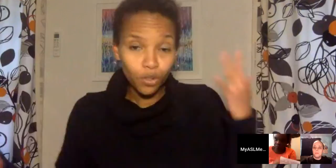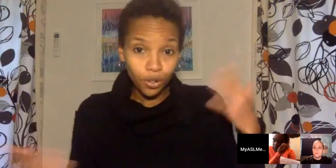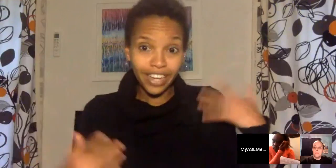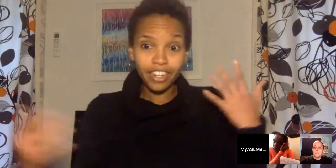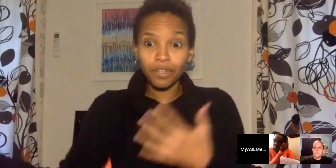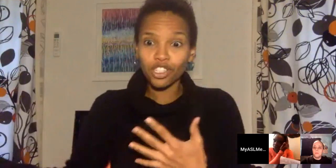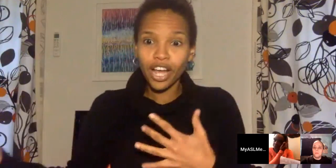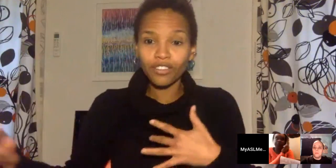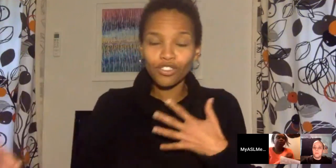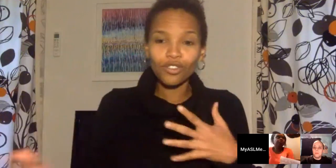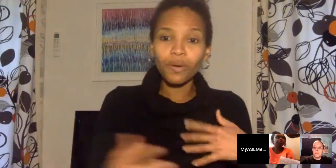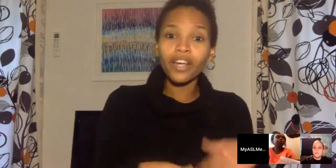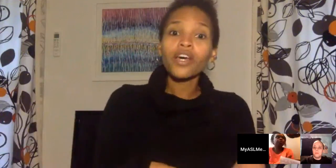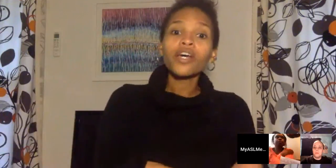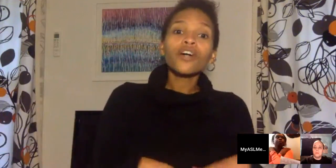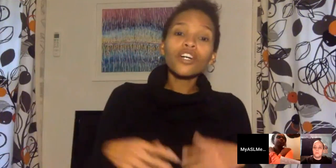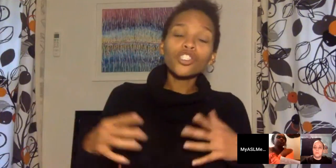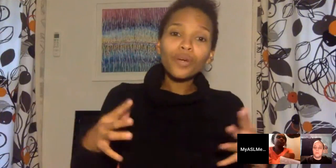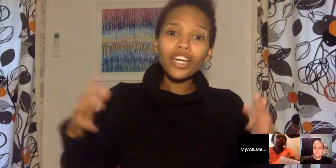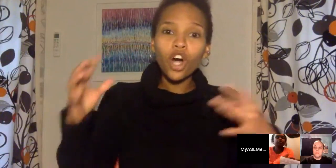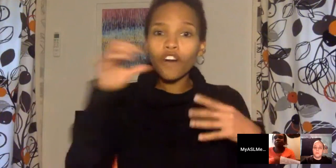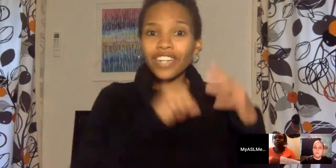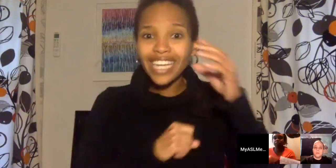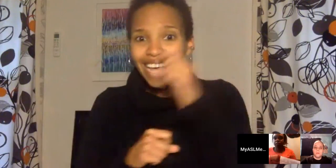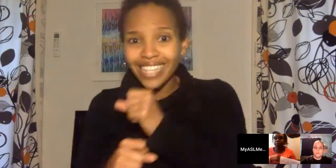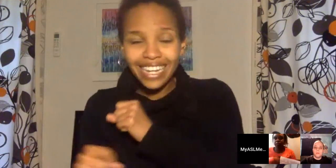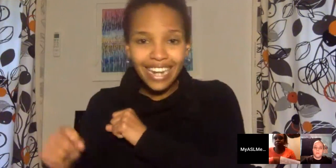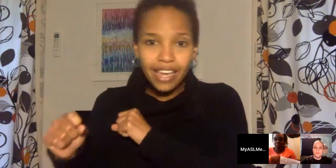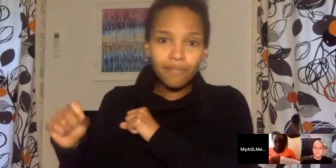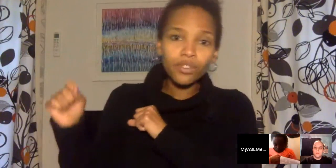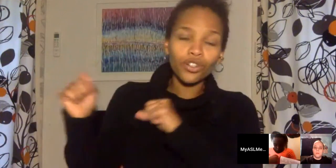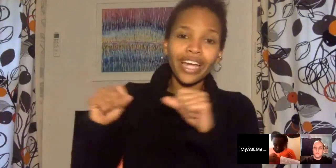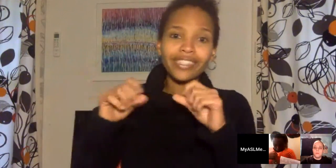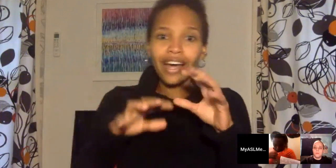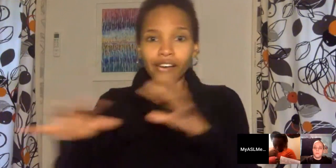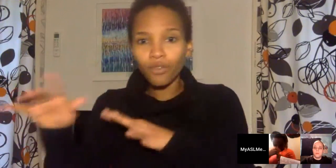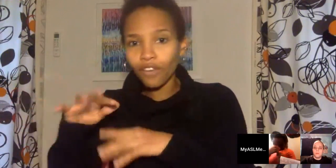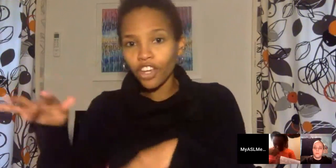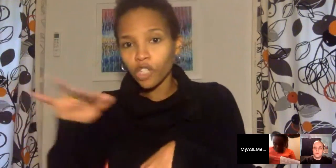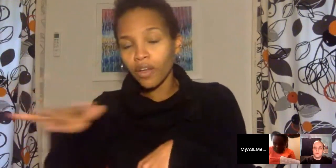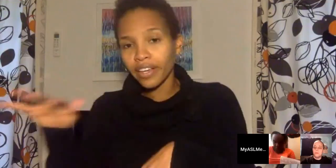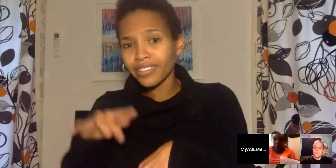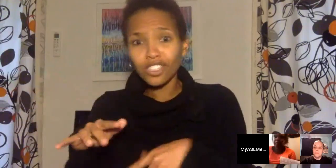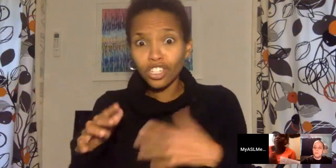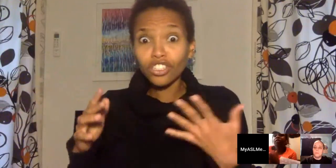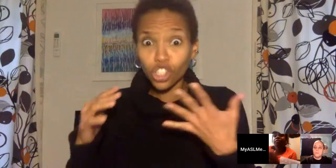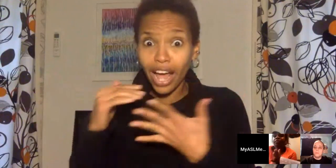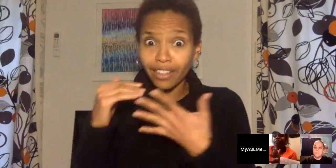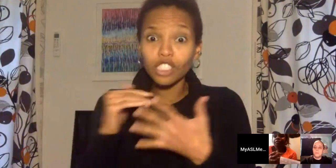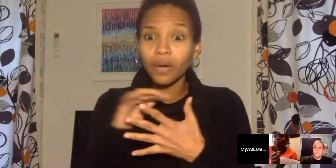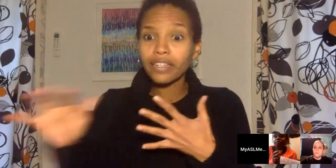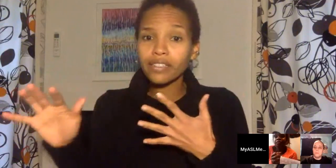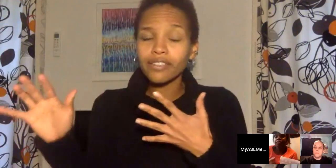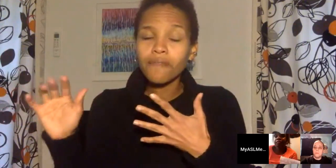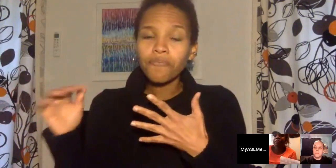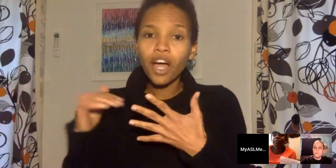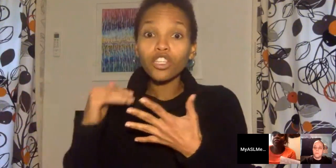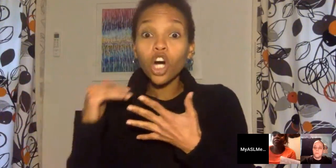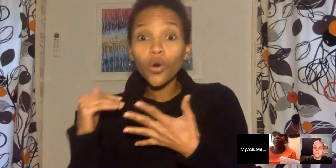course, that could be a challenge too. But so we can often guess at names or guess at what fingerspelling is. It's still a challenge, but it's lower